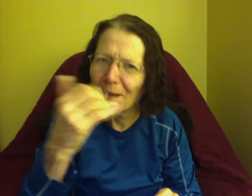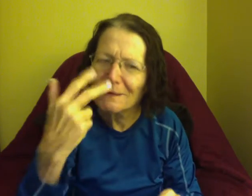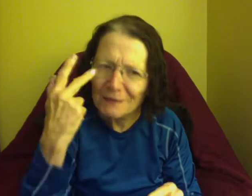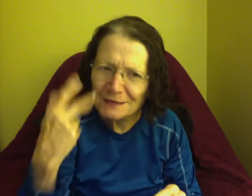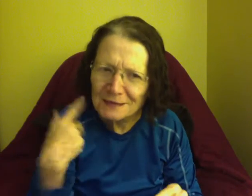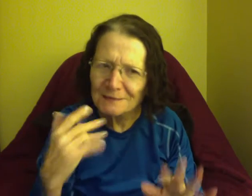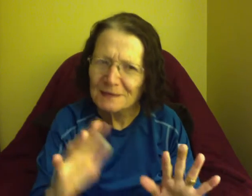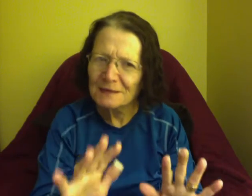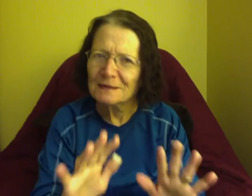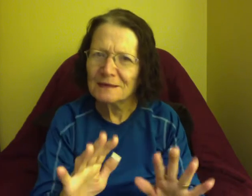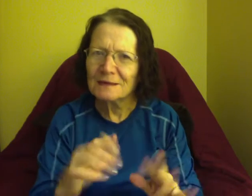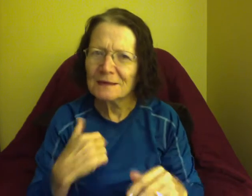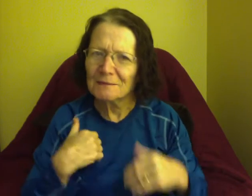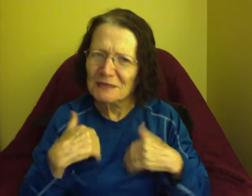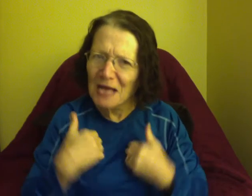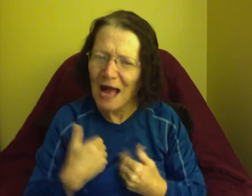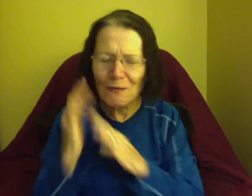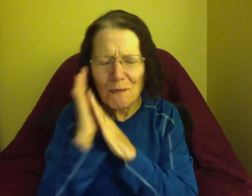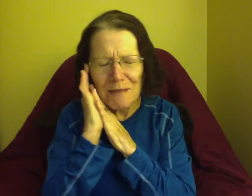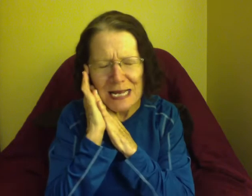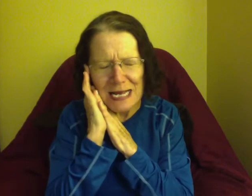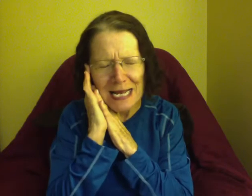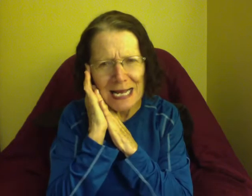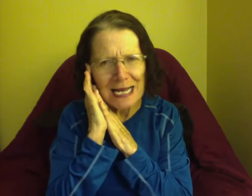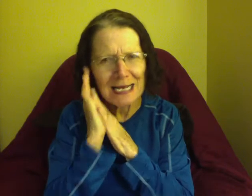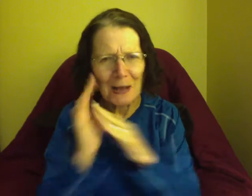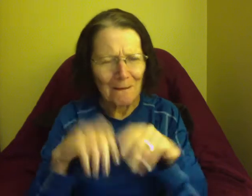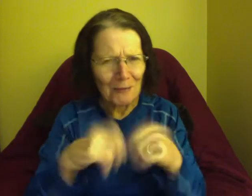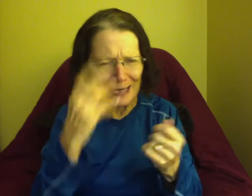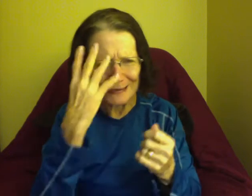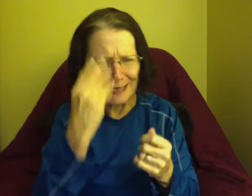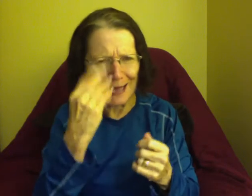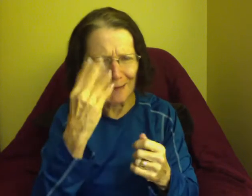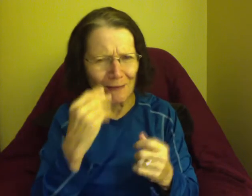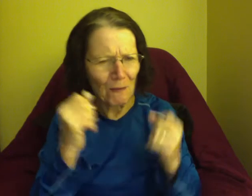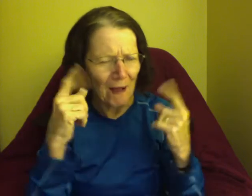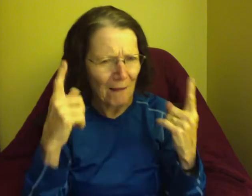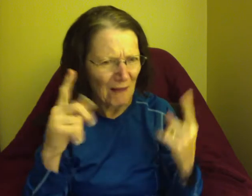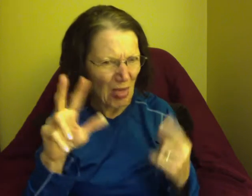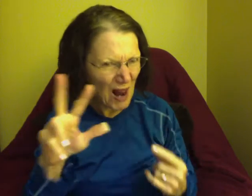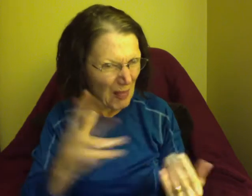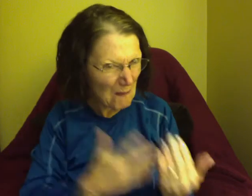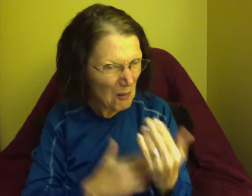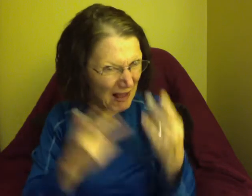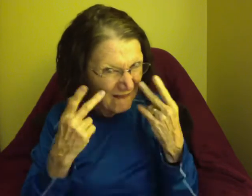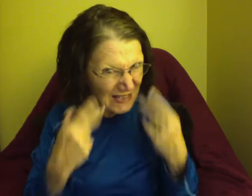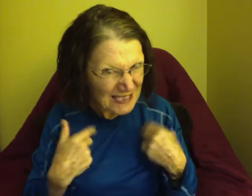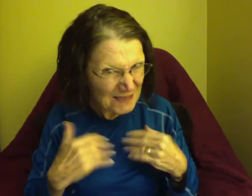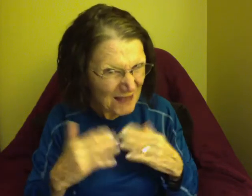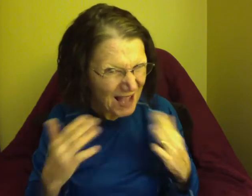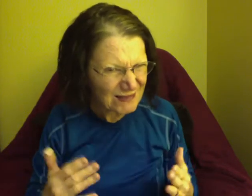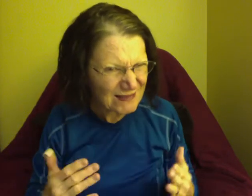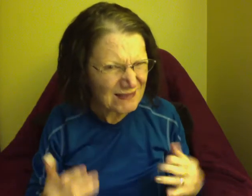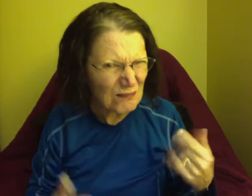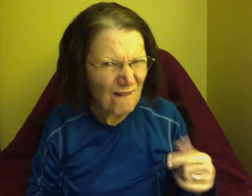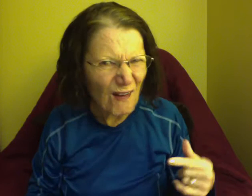do it.